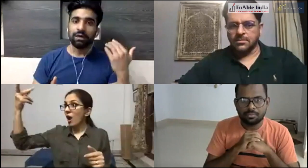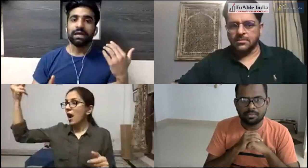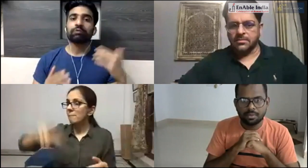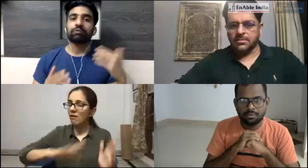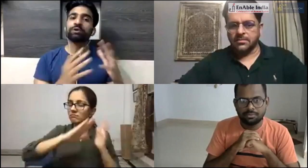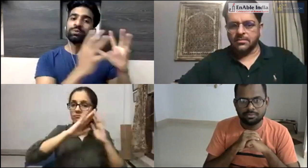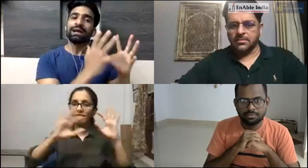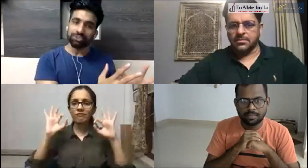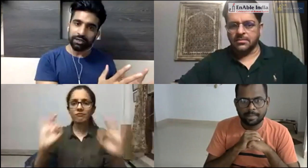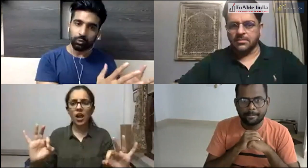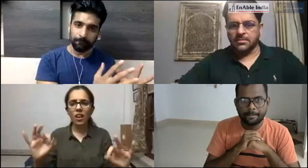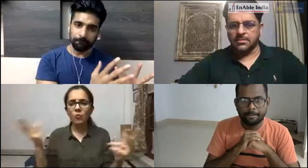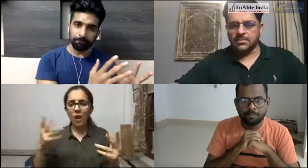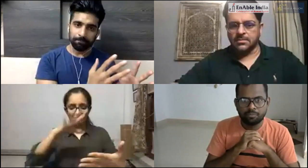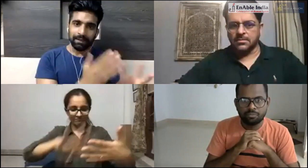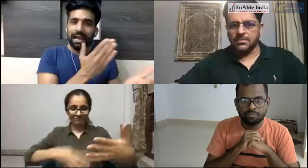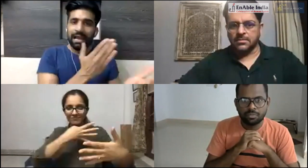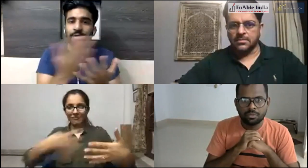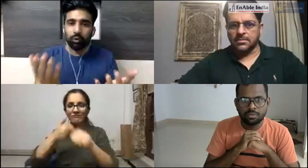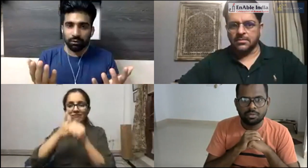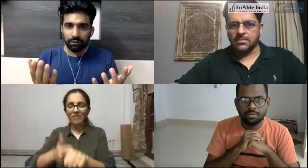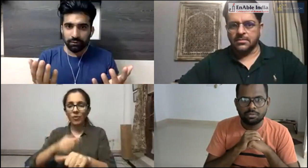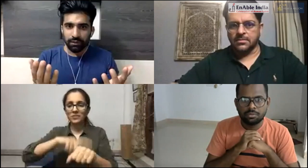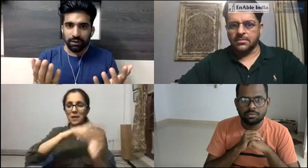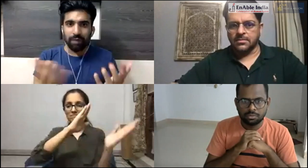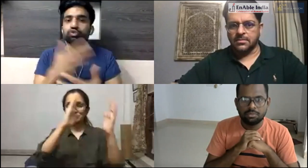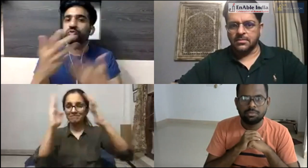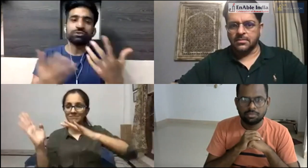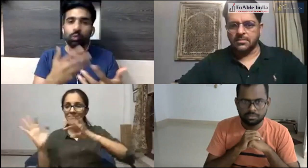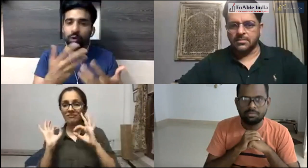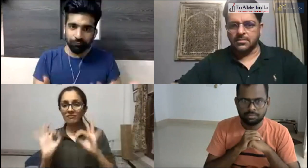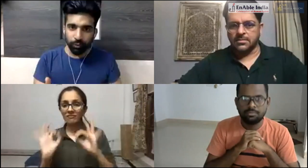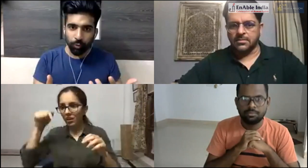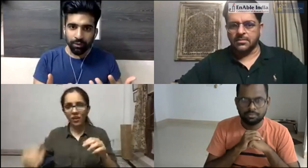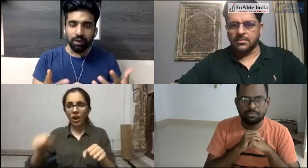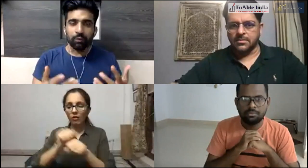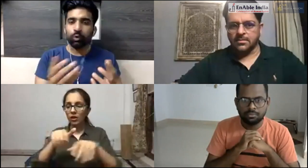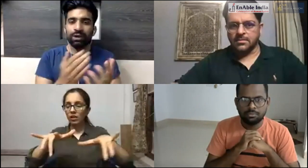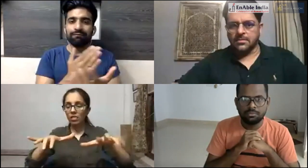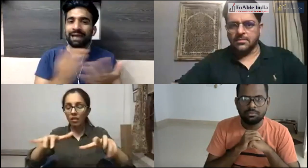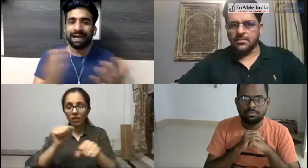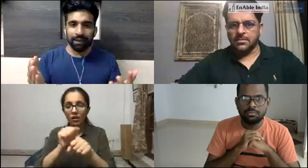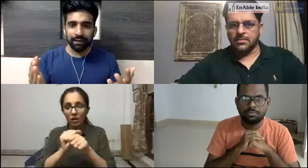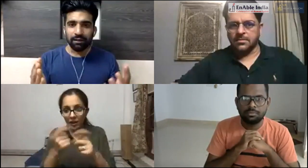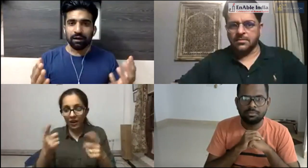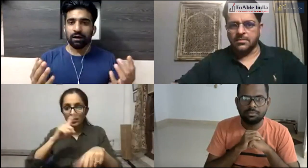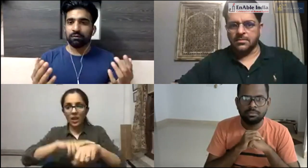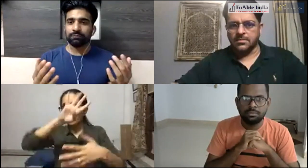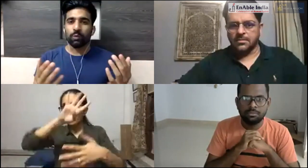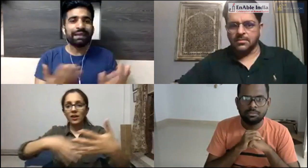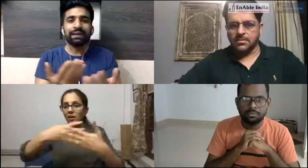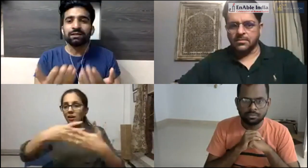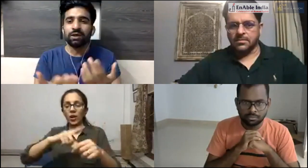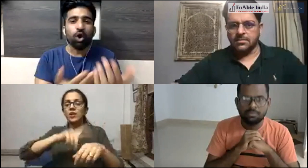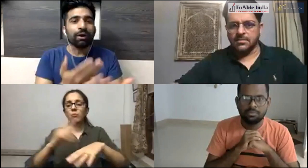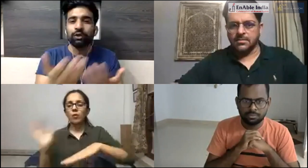before, it was because we had a schedule. Now we don't. Now most of us are working from home. We don't have a timeline.